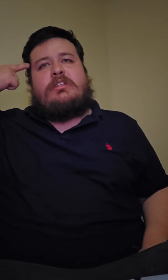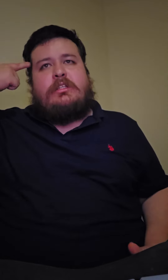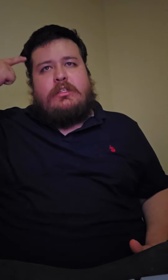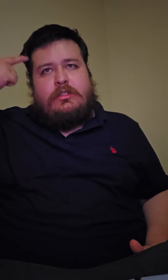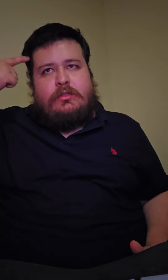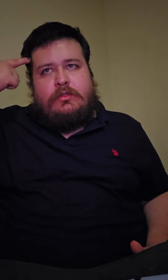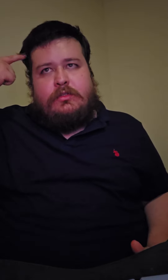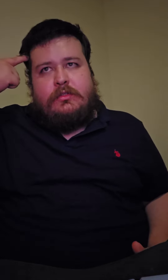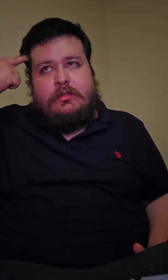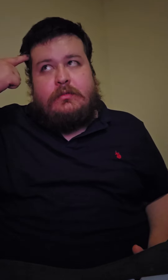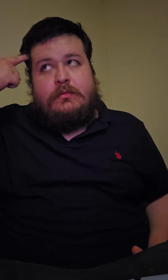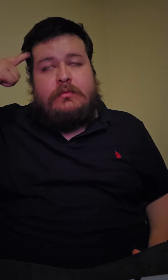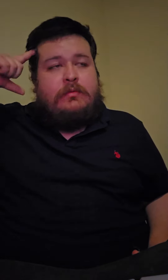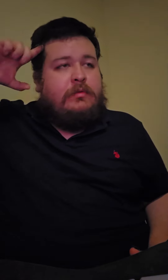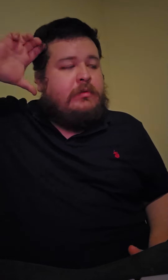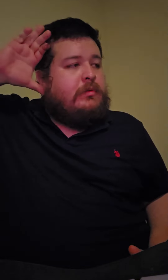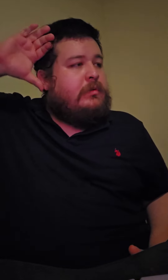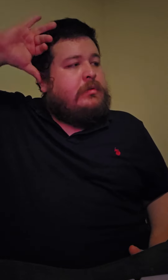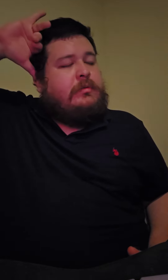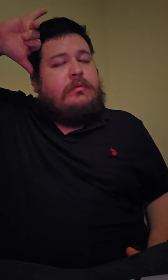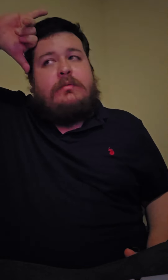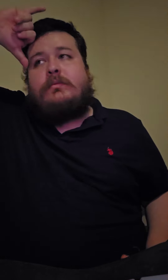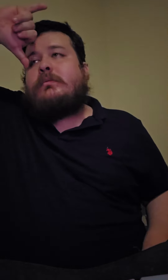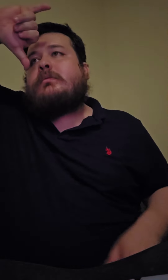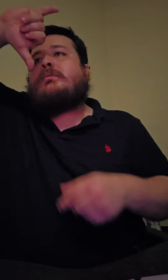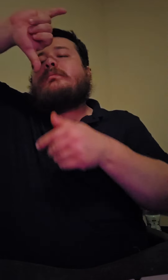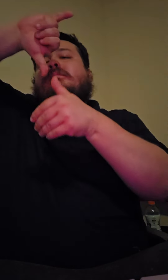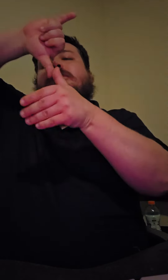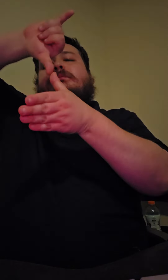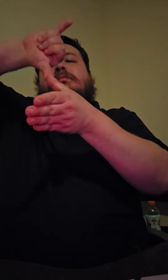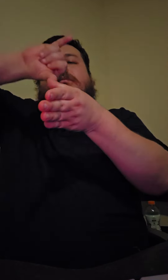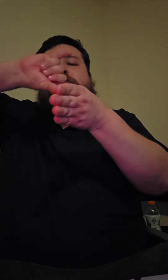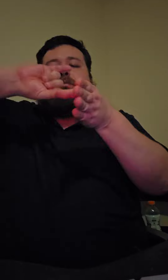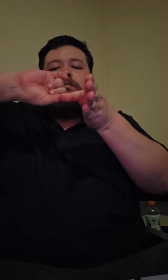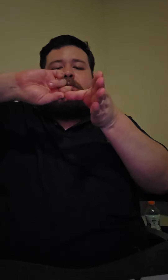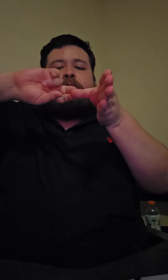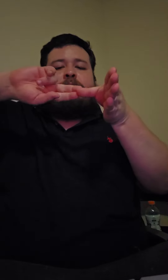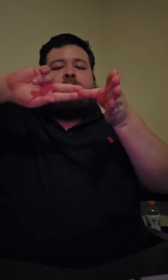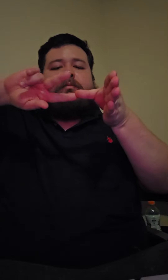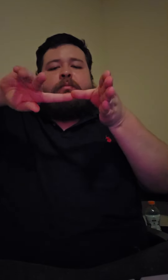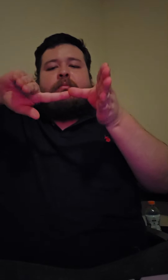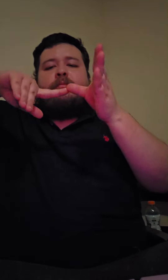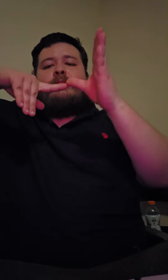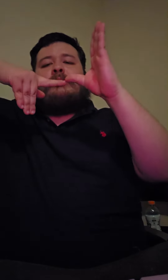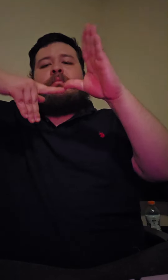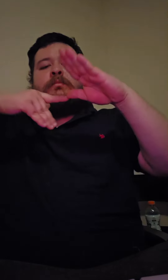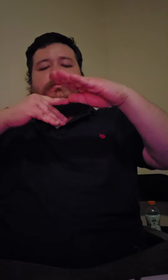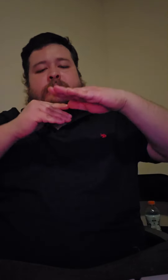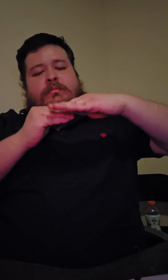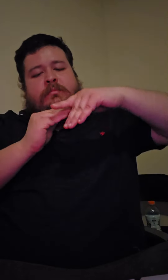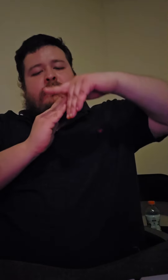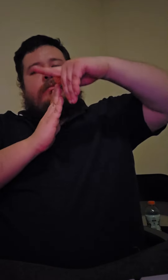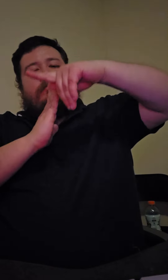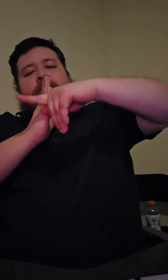kill yourself, opposition who, nigga, reveal yourself, how you steal our swag, you figure you steal